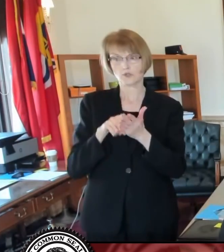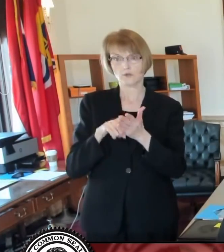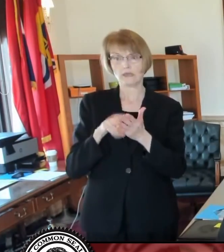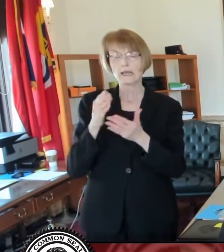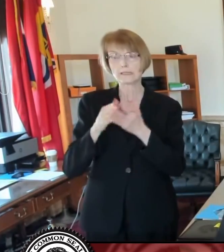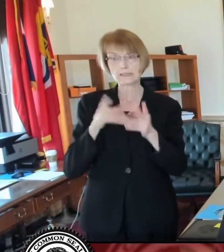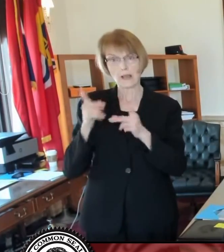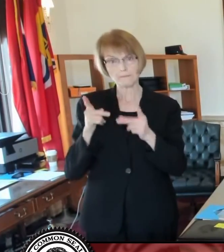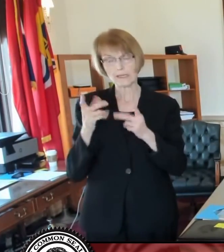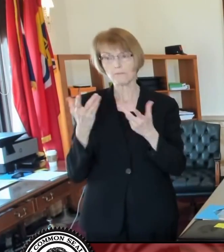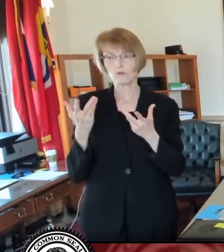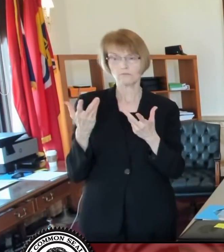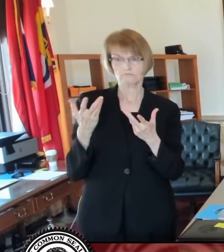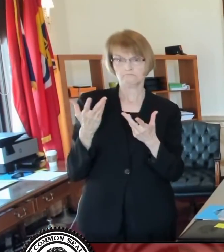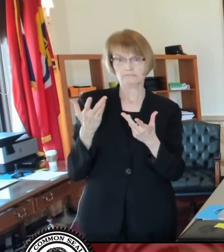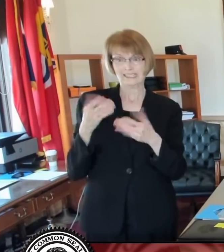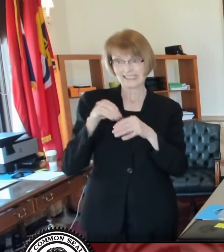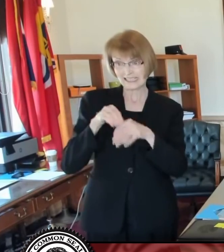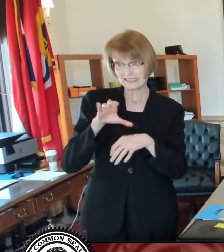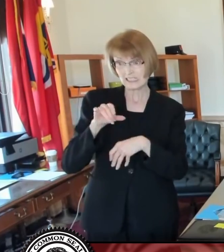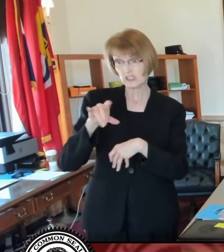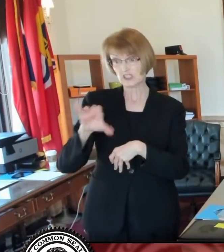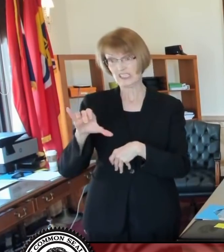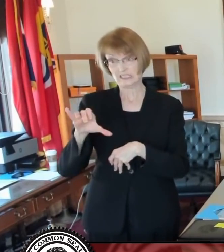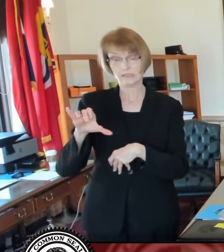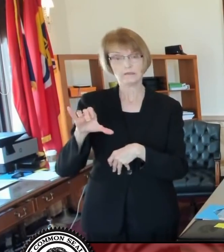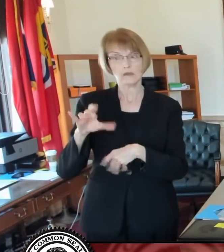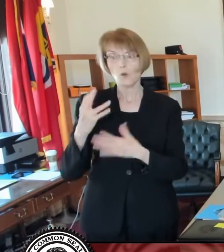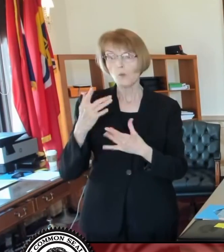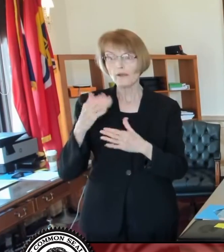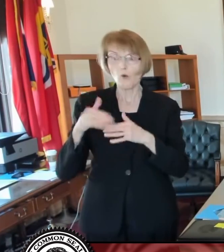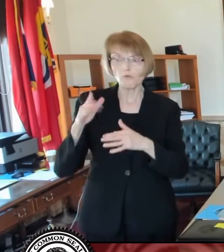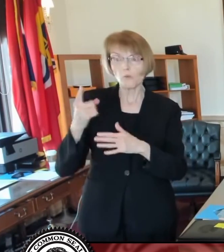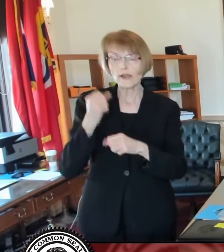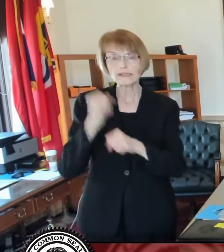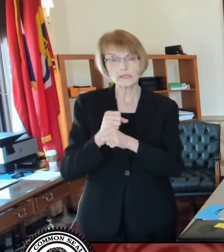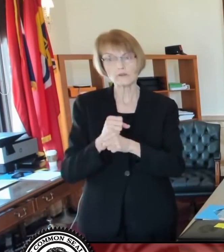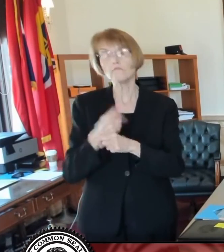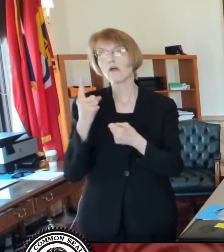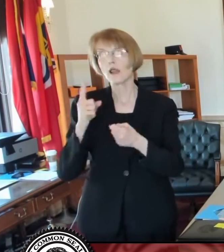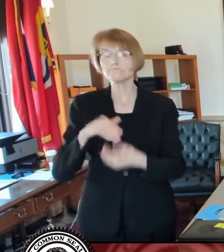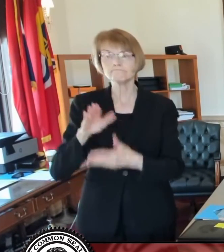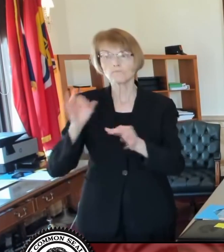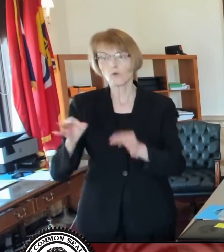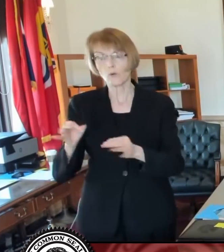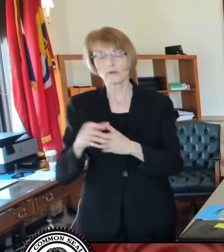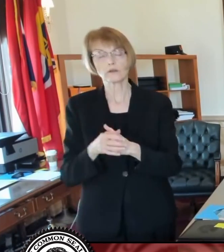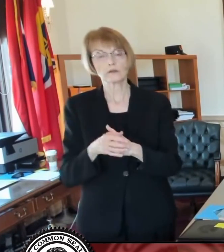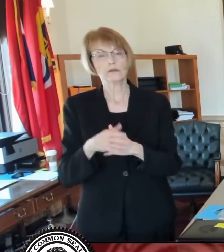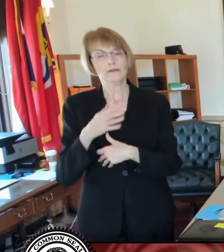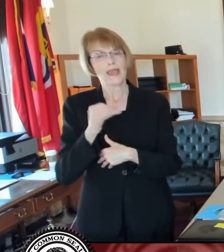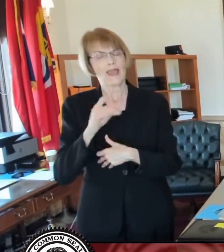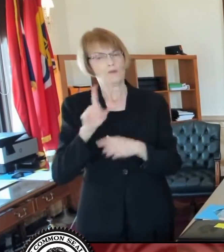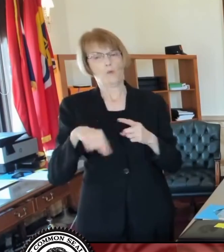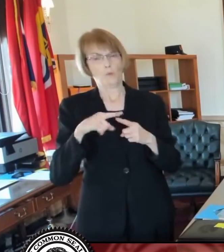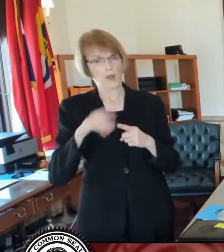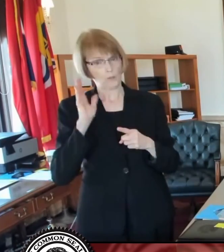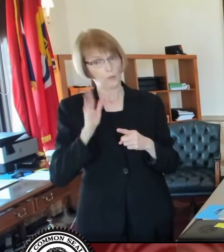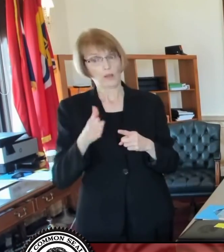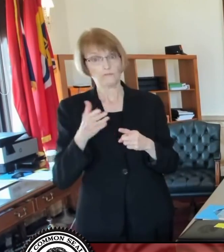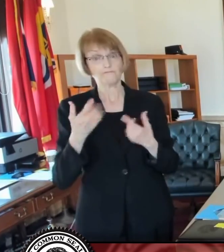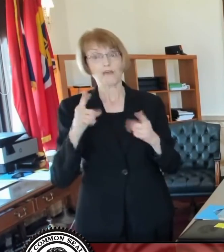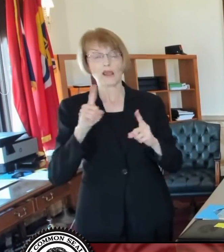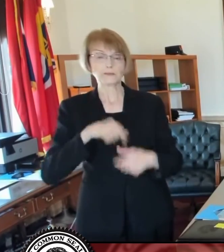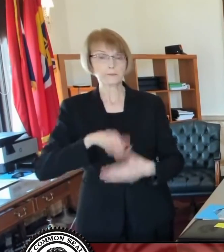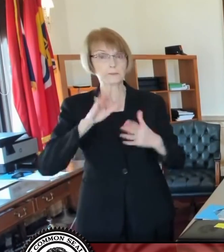year for a court appearance. And when will detainees at the CJC be able to have a court appearance? Tony,